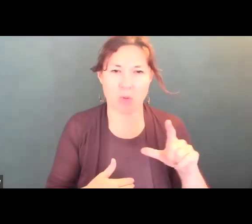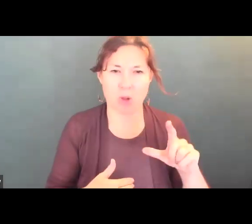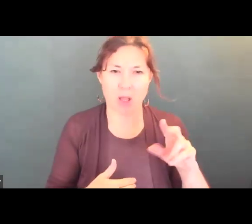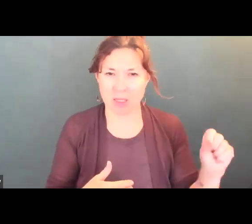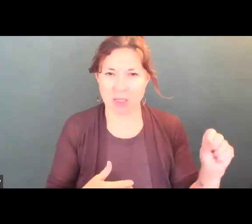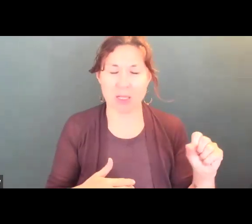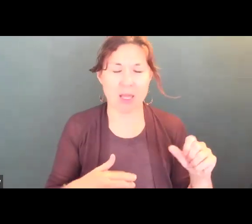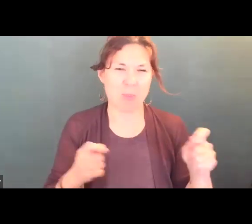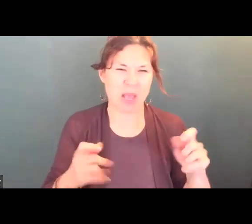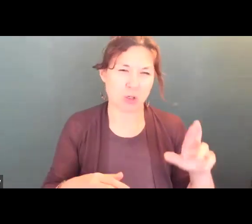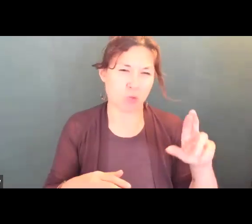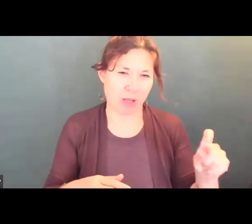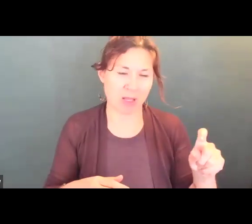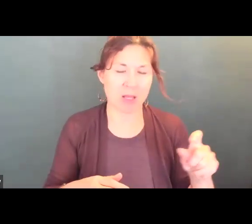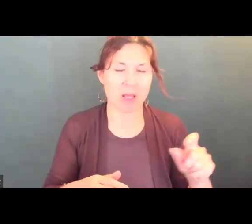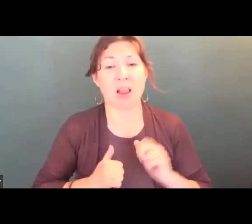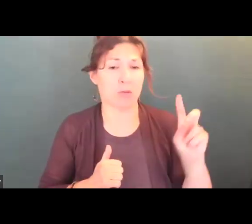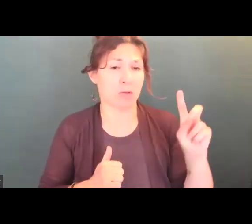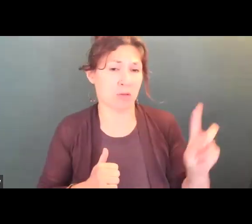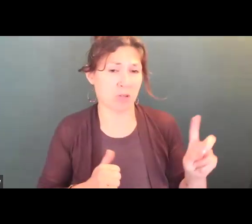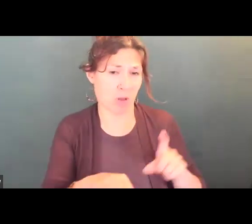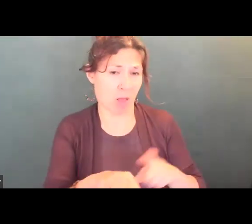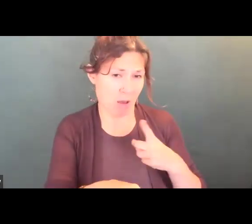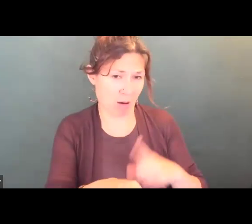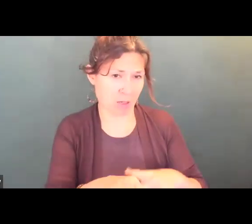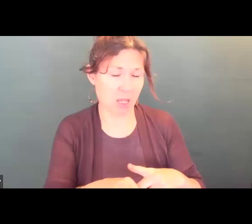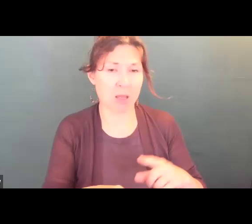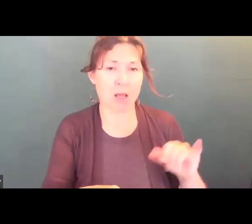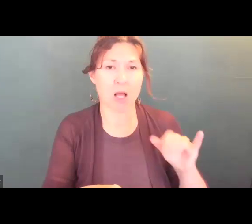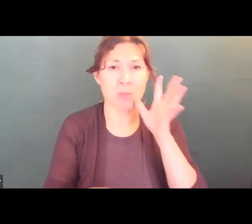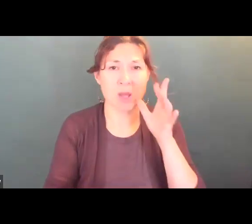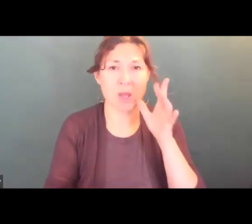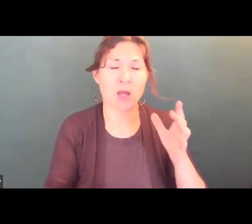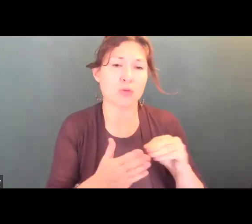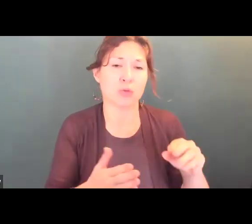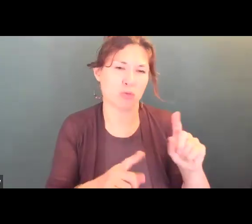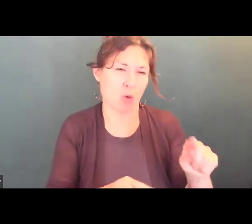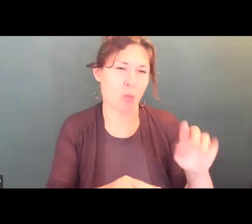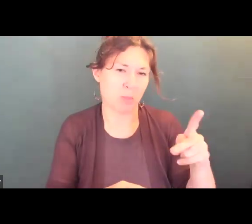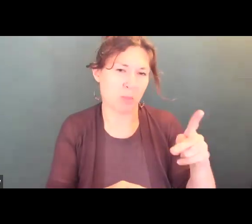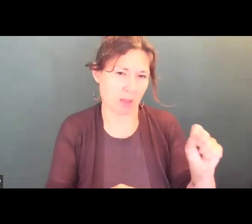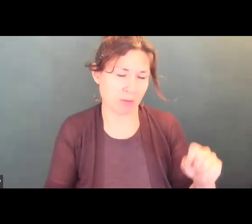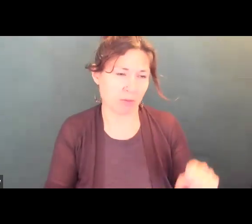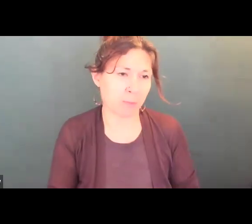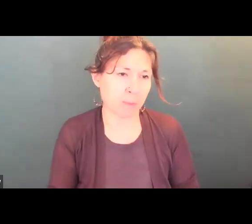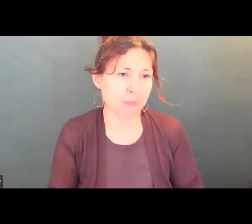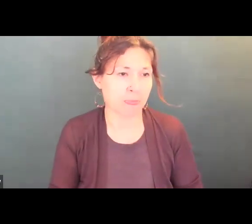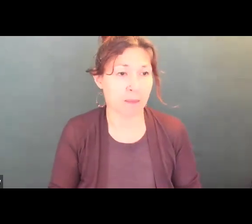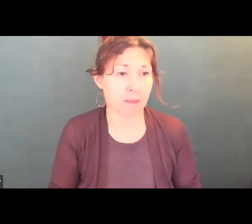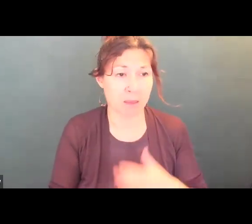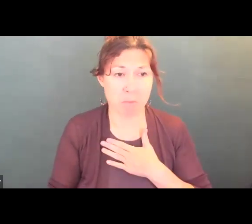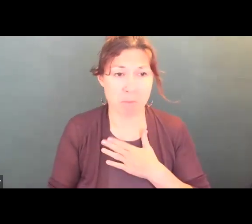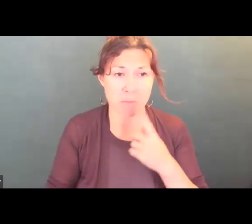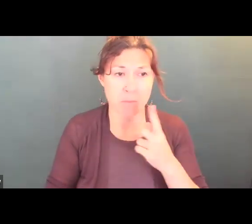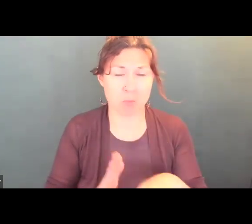a longtime Dorchester resident and a parent of a Boston Public School student. In my role,